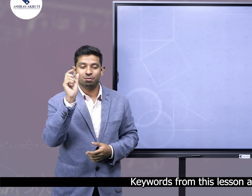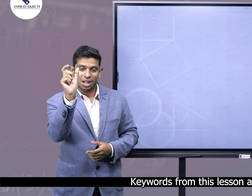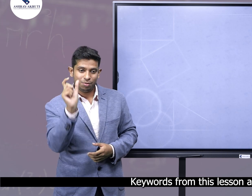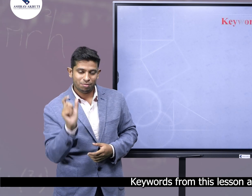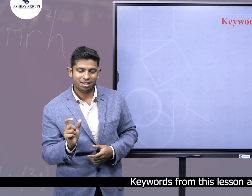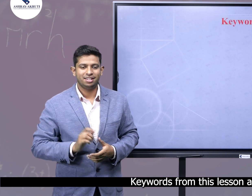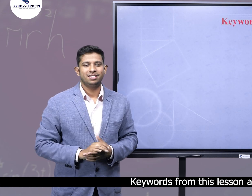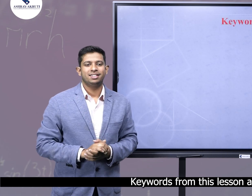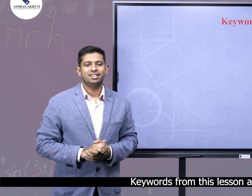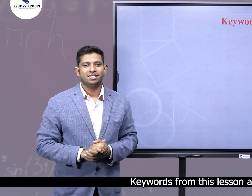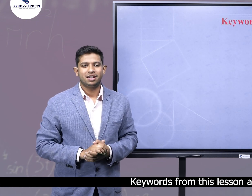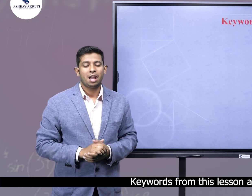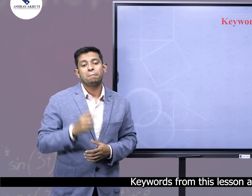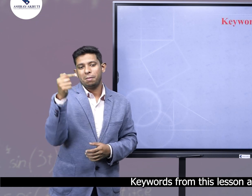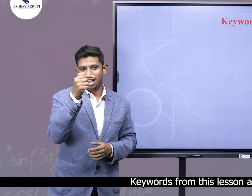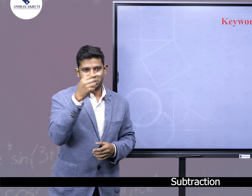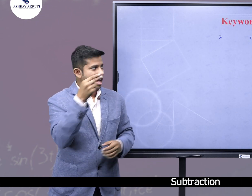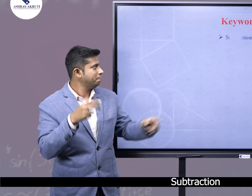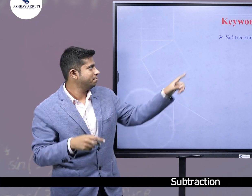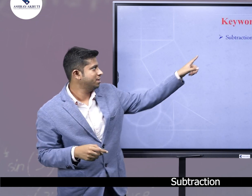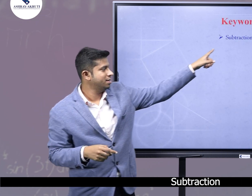Keywords from this lesson are subtraction,